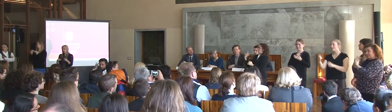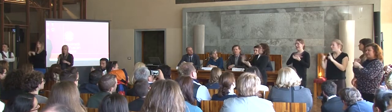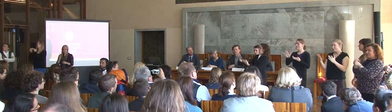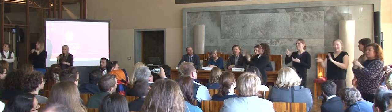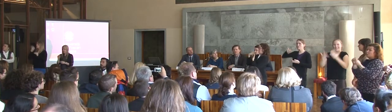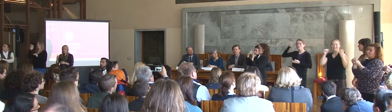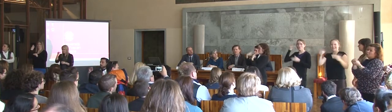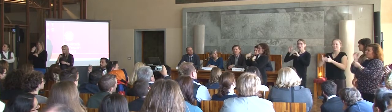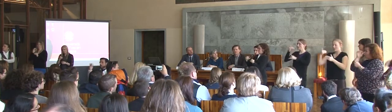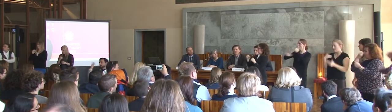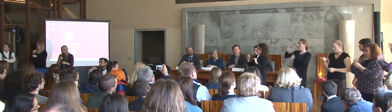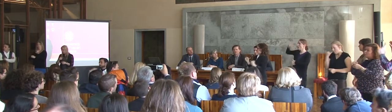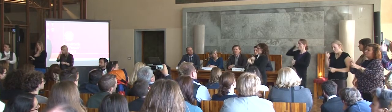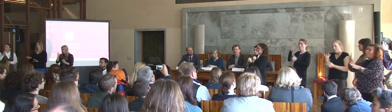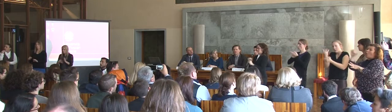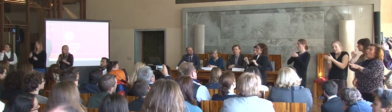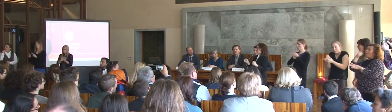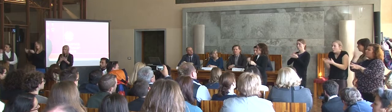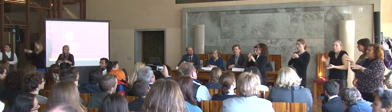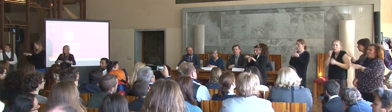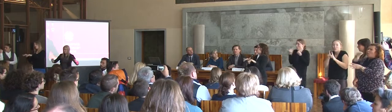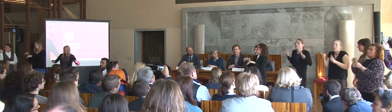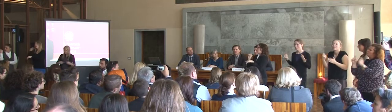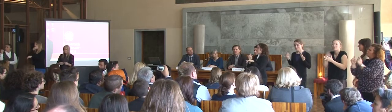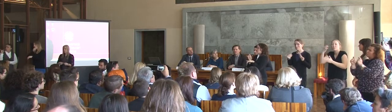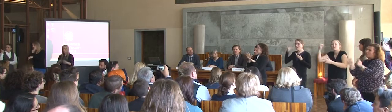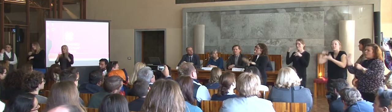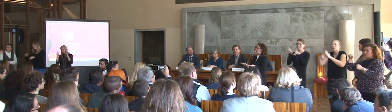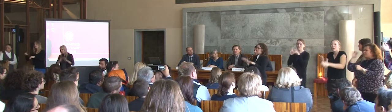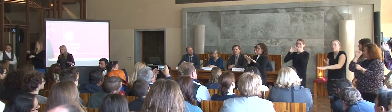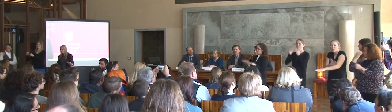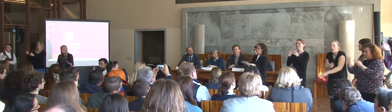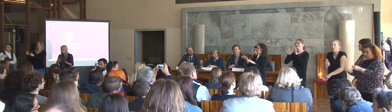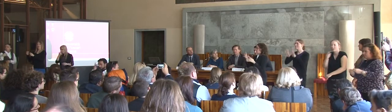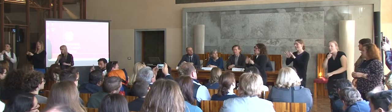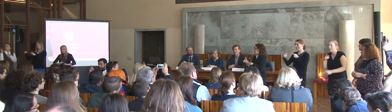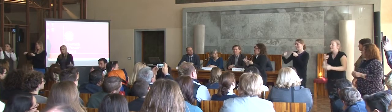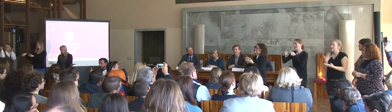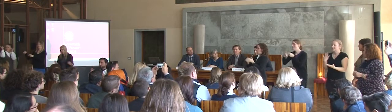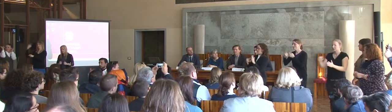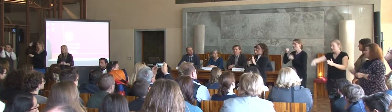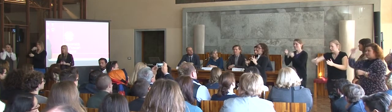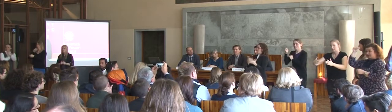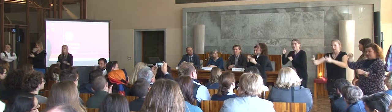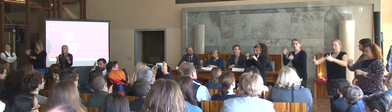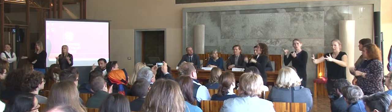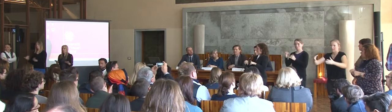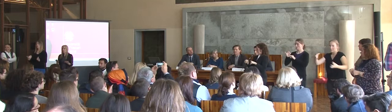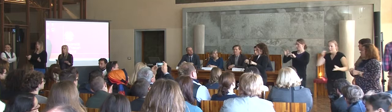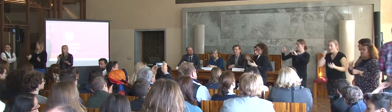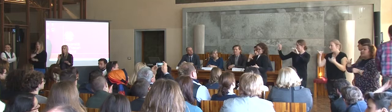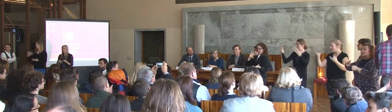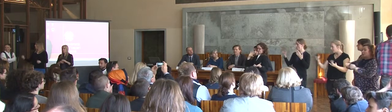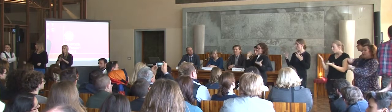ago because computers were slow and broadband wasn't invented. So we stand today in a